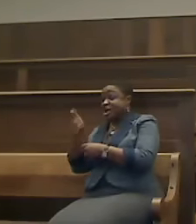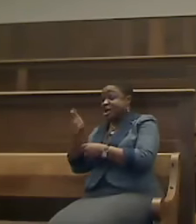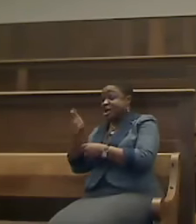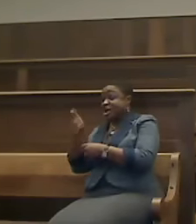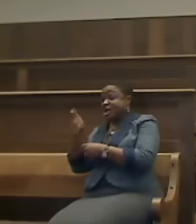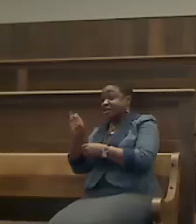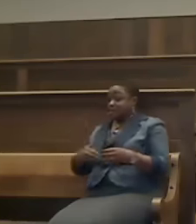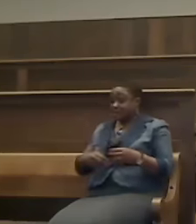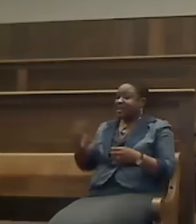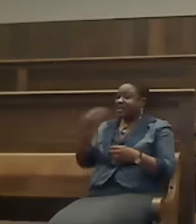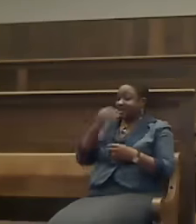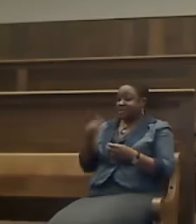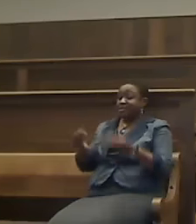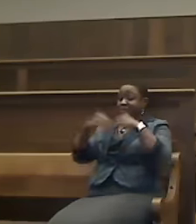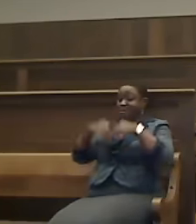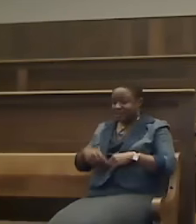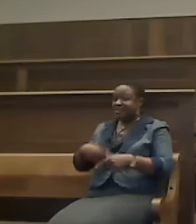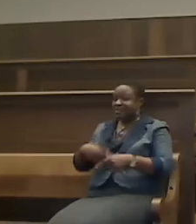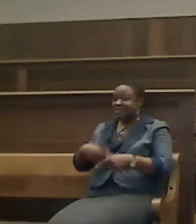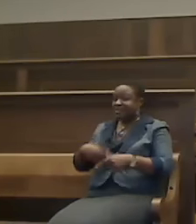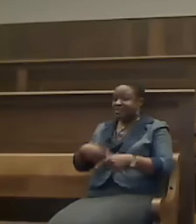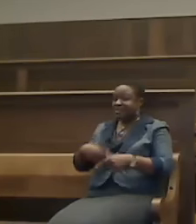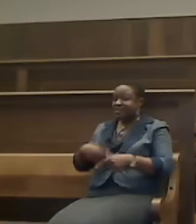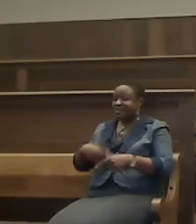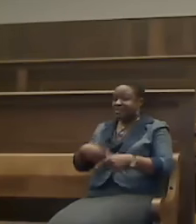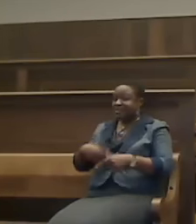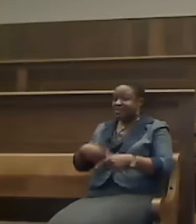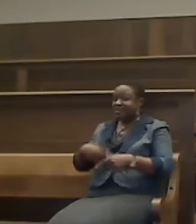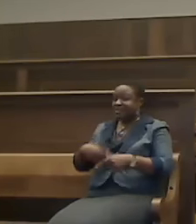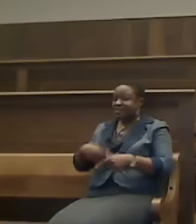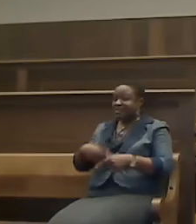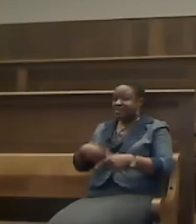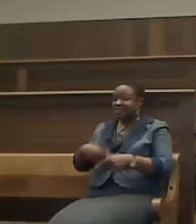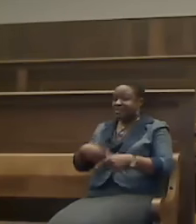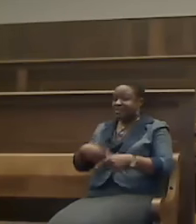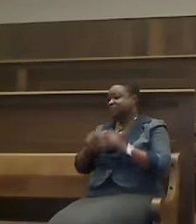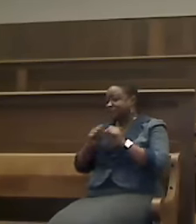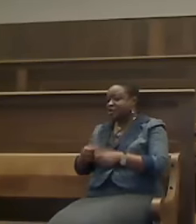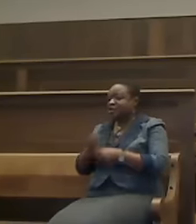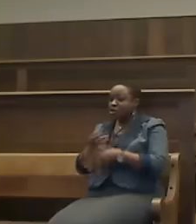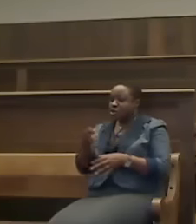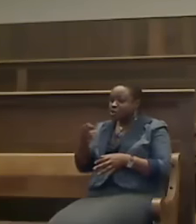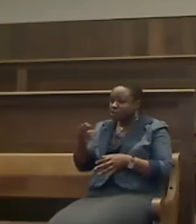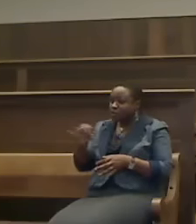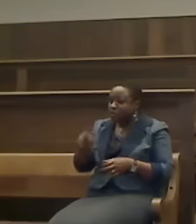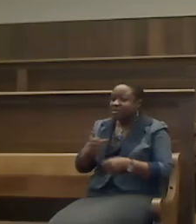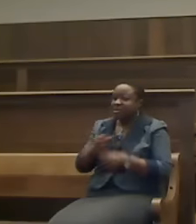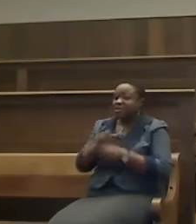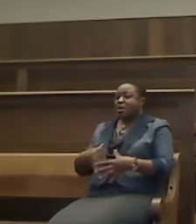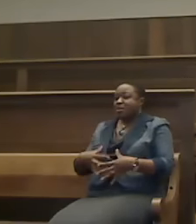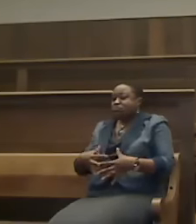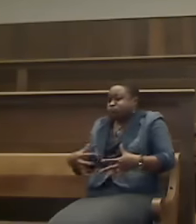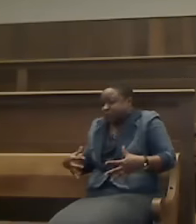bacteria, then you have it continually produced inside your digestive tract, causing holes, causing inflammation, causing